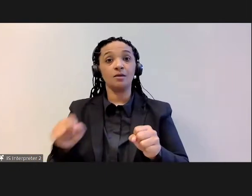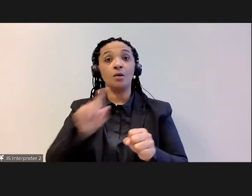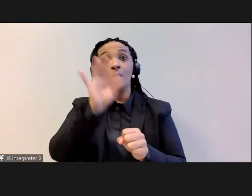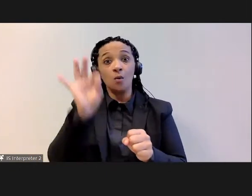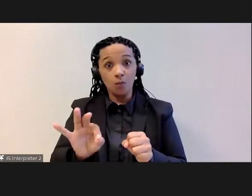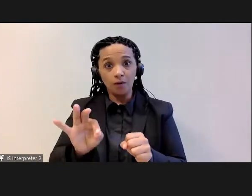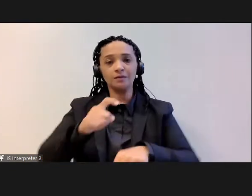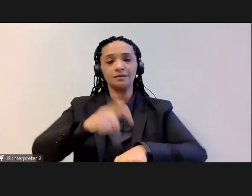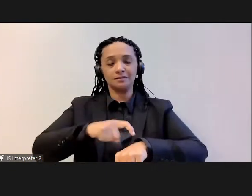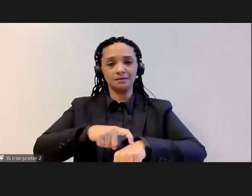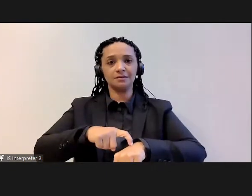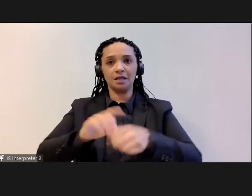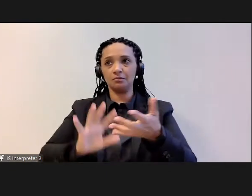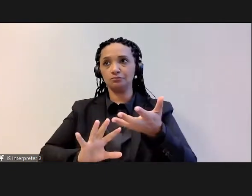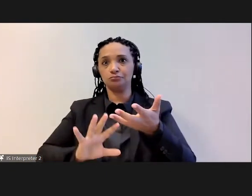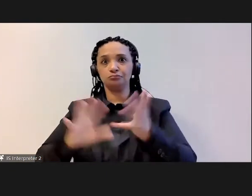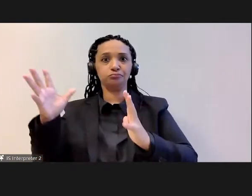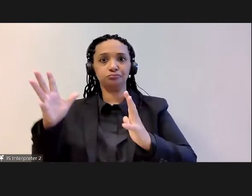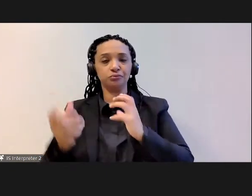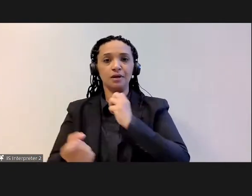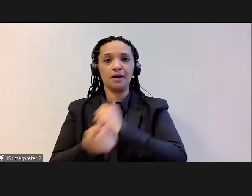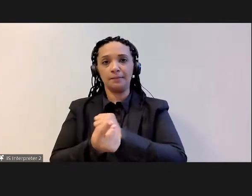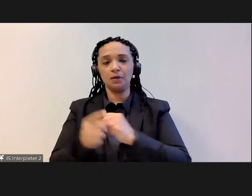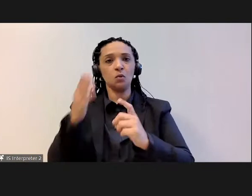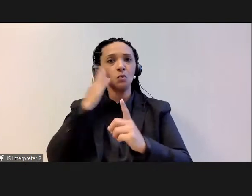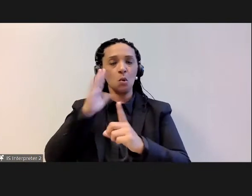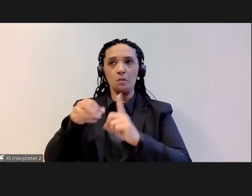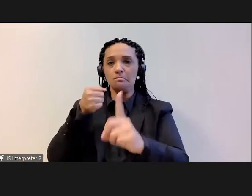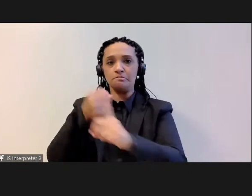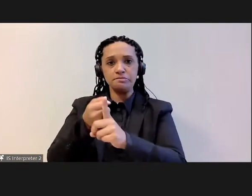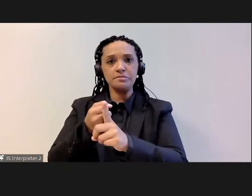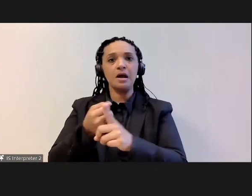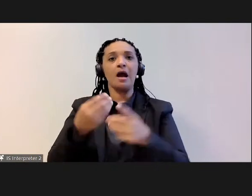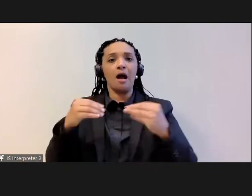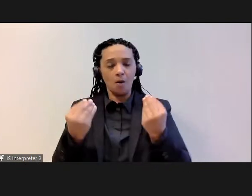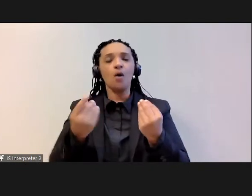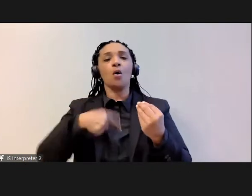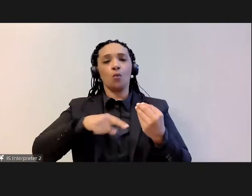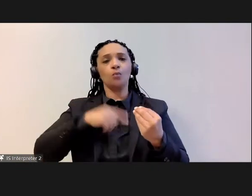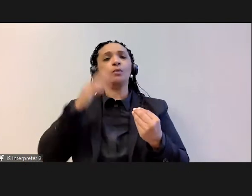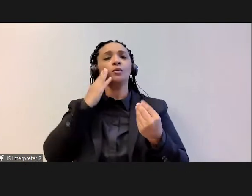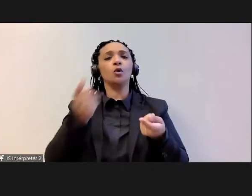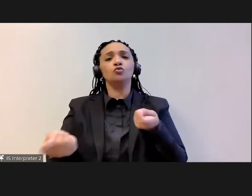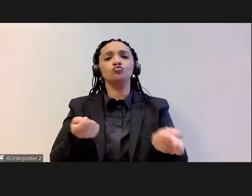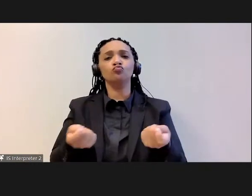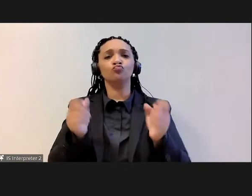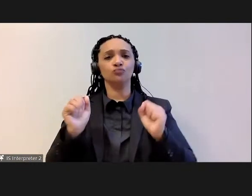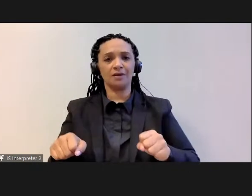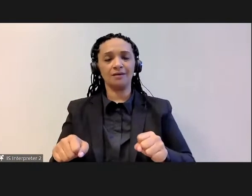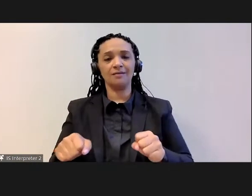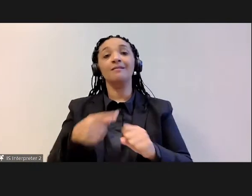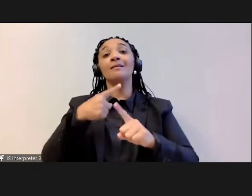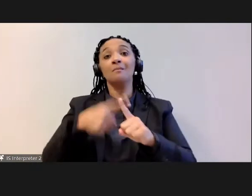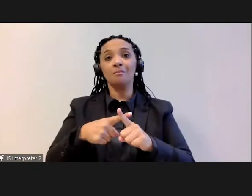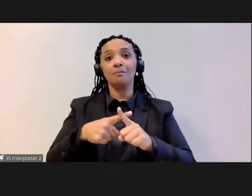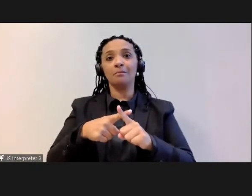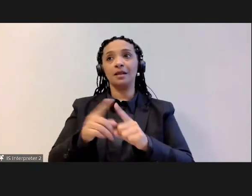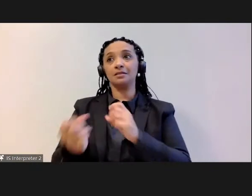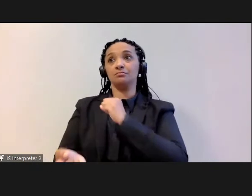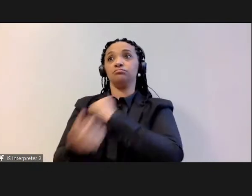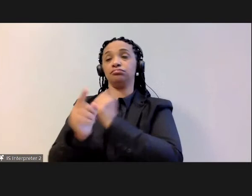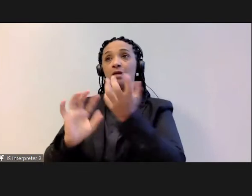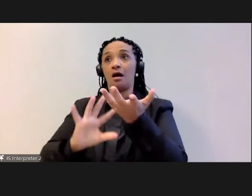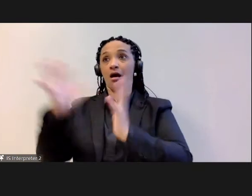respond to the shocks that we experience, but also prepare before they even